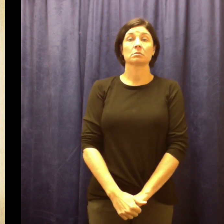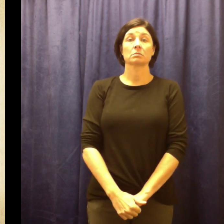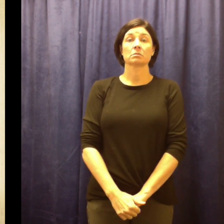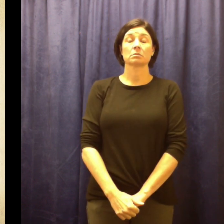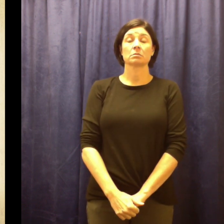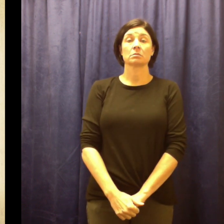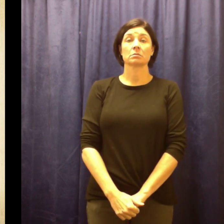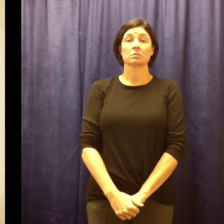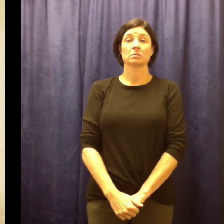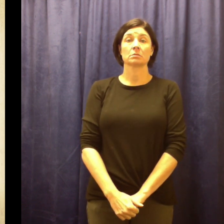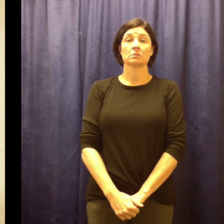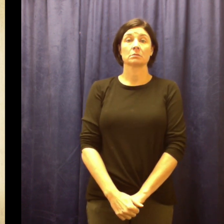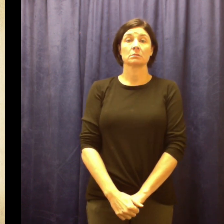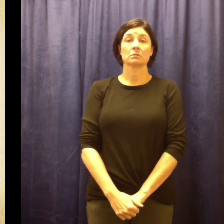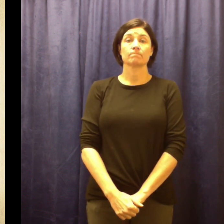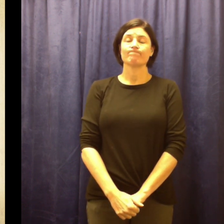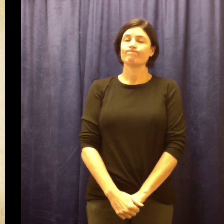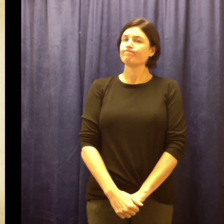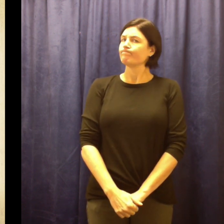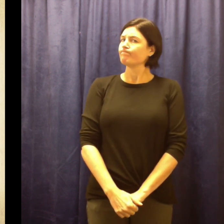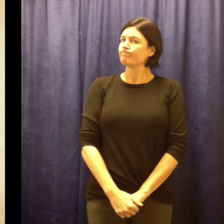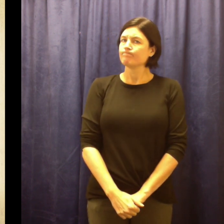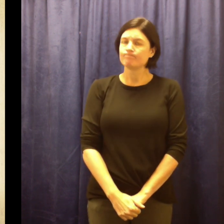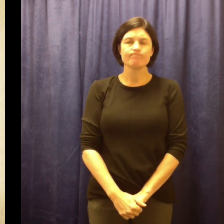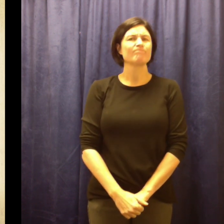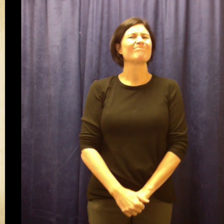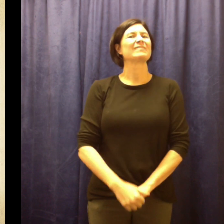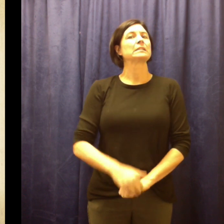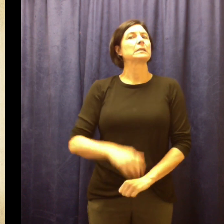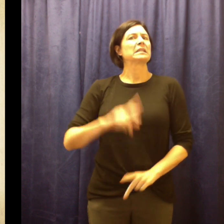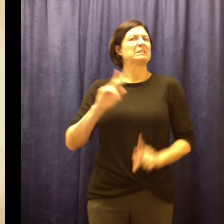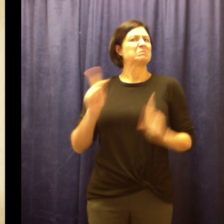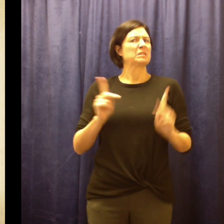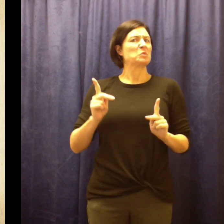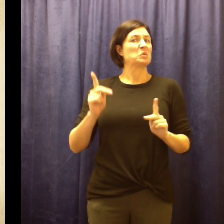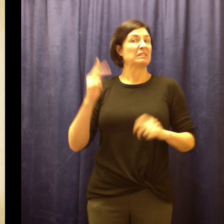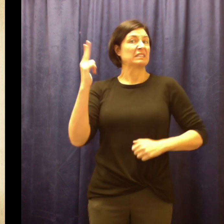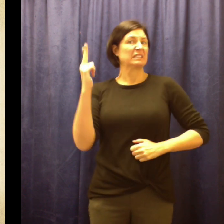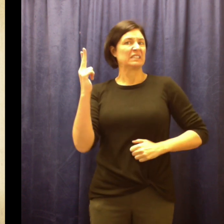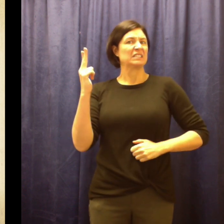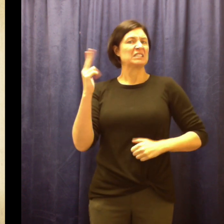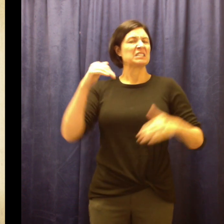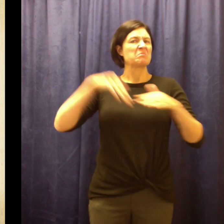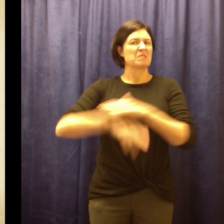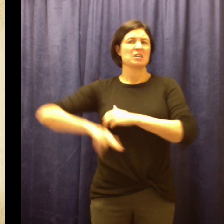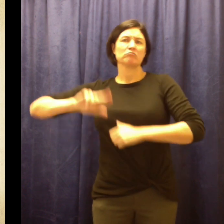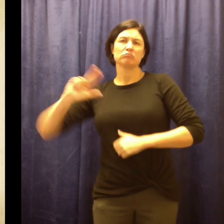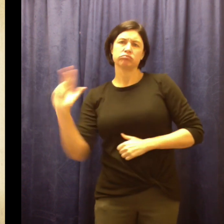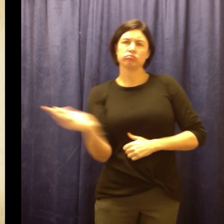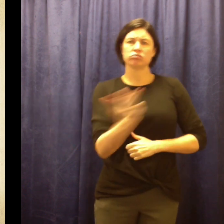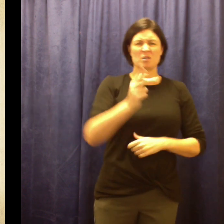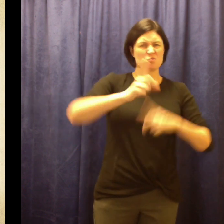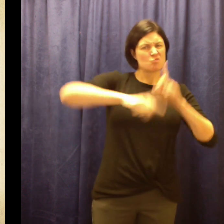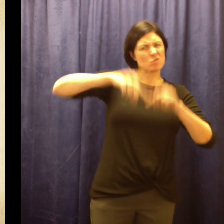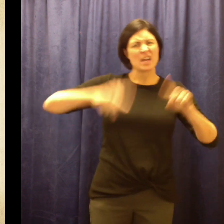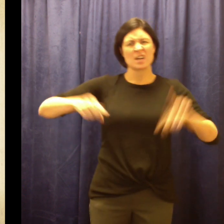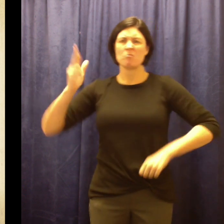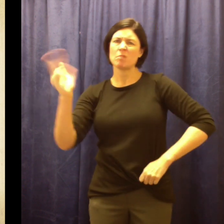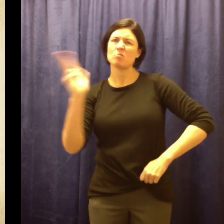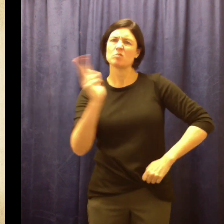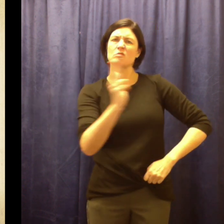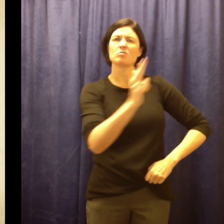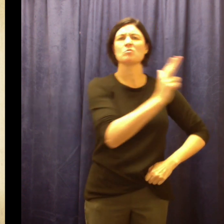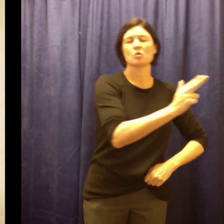It's a random and systematic killing spree characterized by their intent to continuously